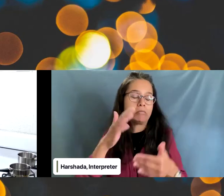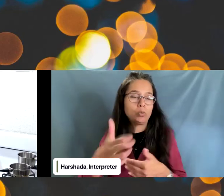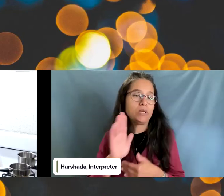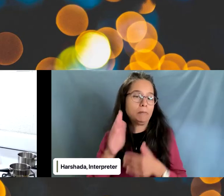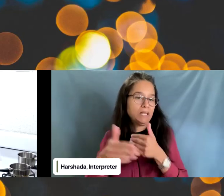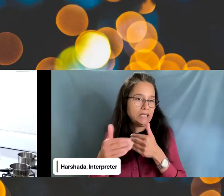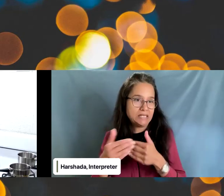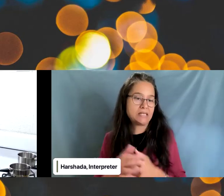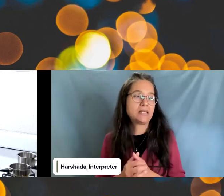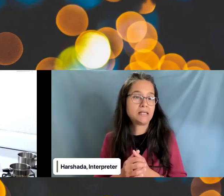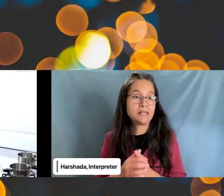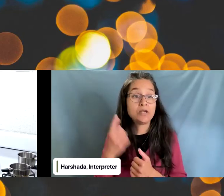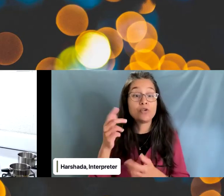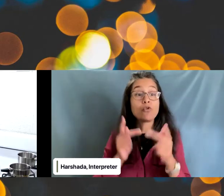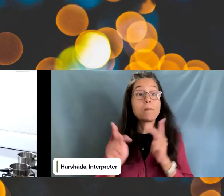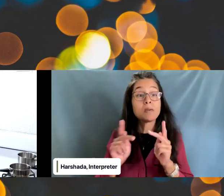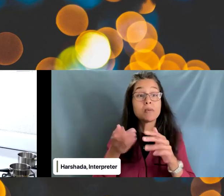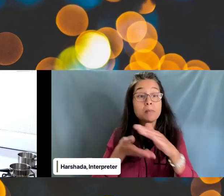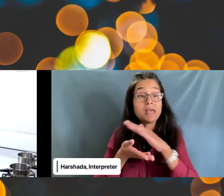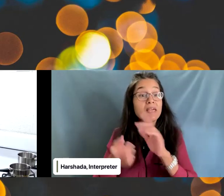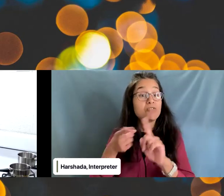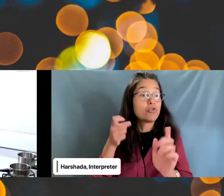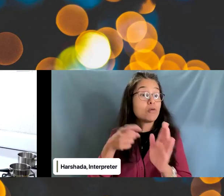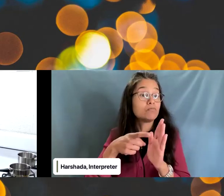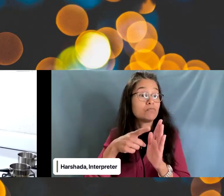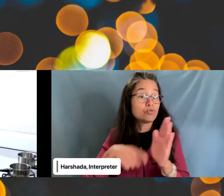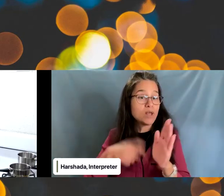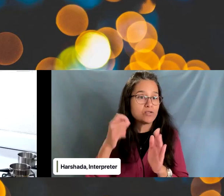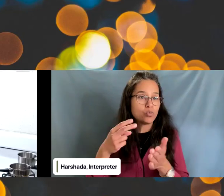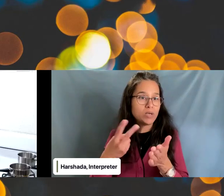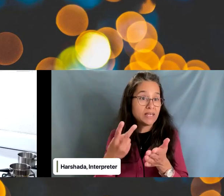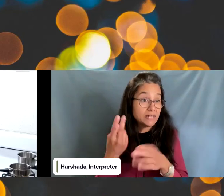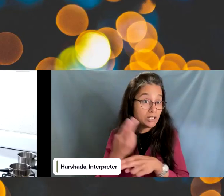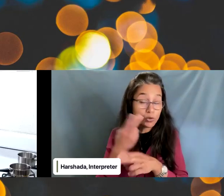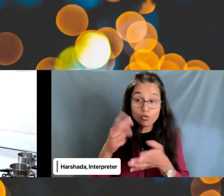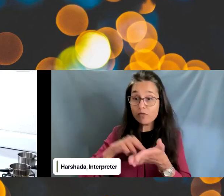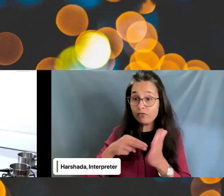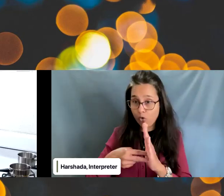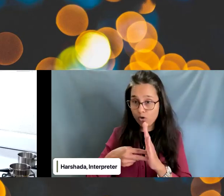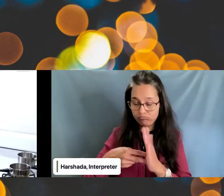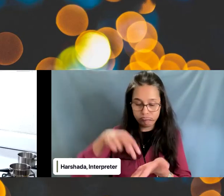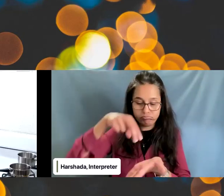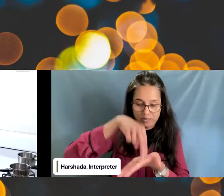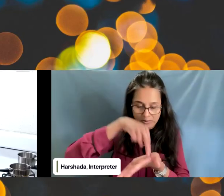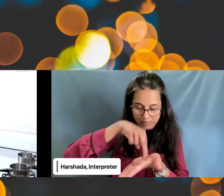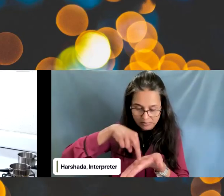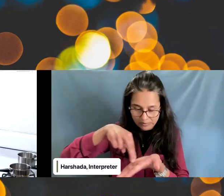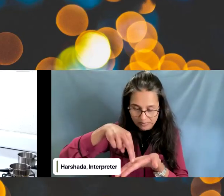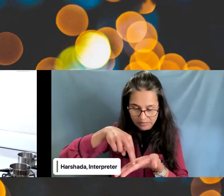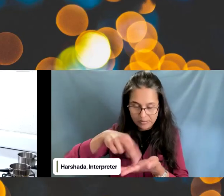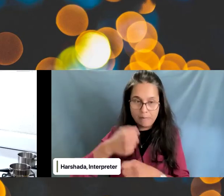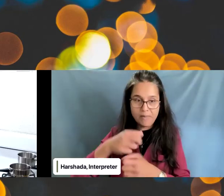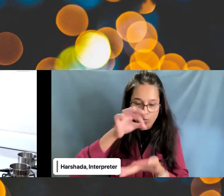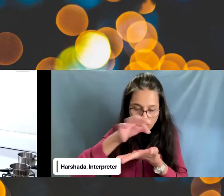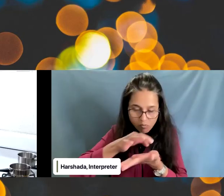Okay, now, for those of you who baked it from scratch, we're going to use a fork to poke some holes in there. It's going to help it, stop it from rising too